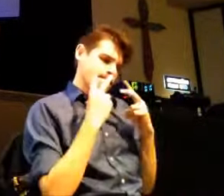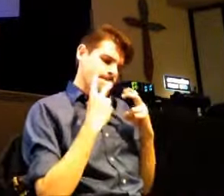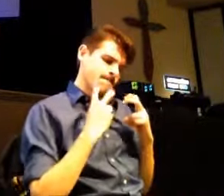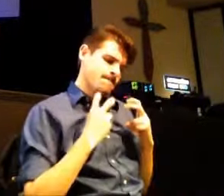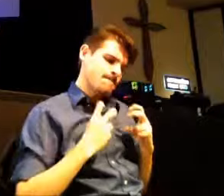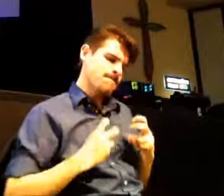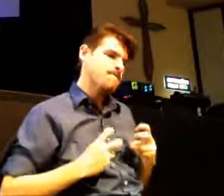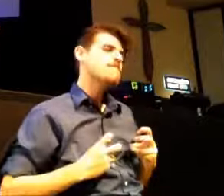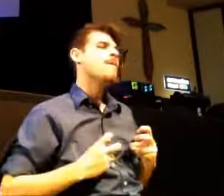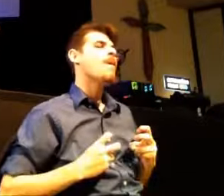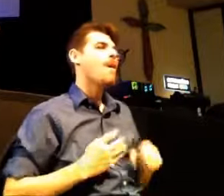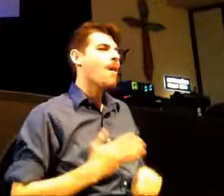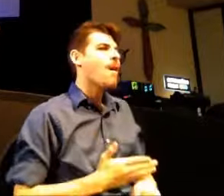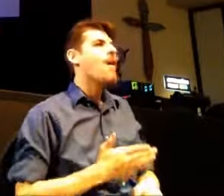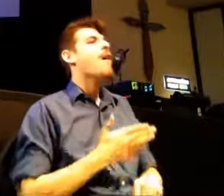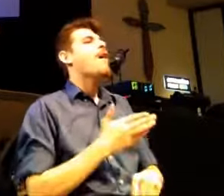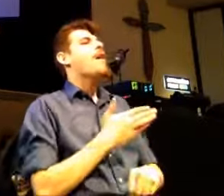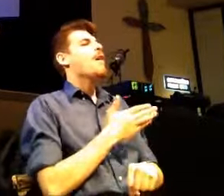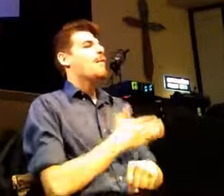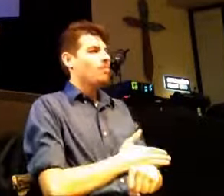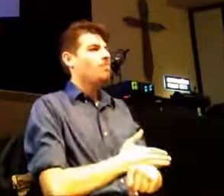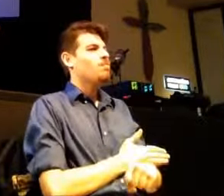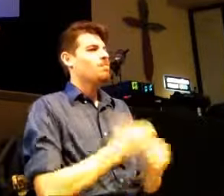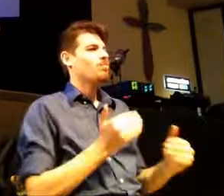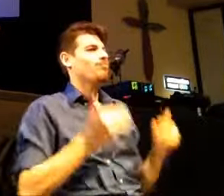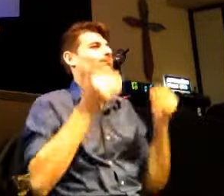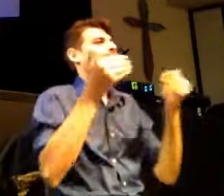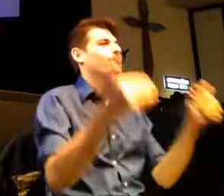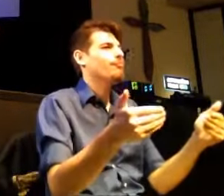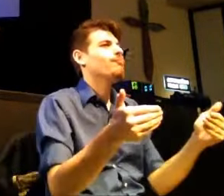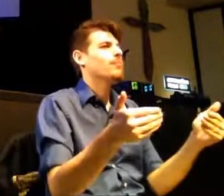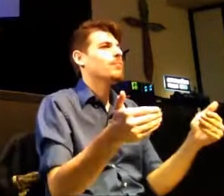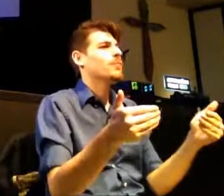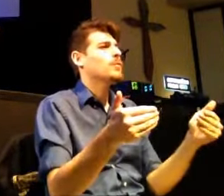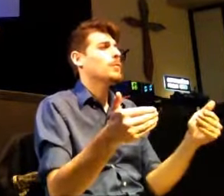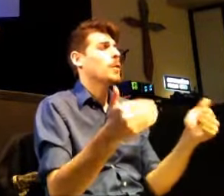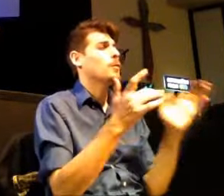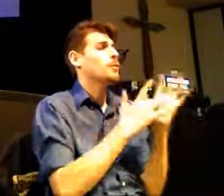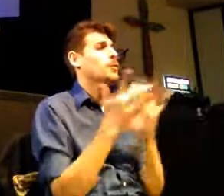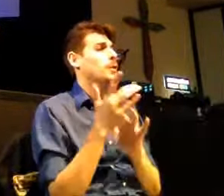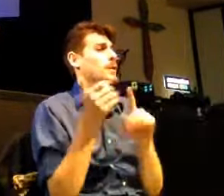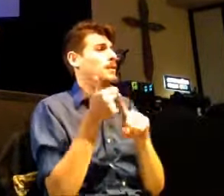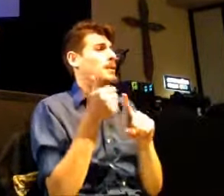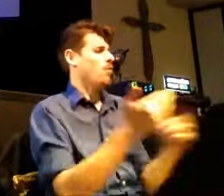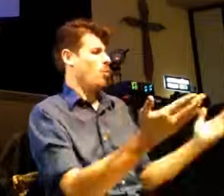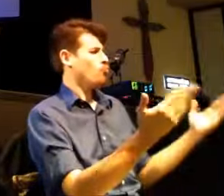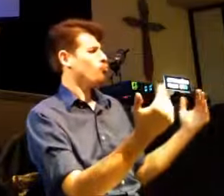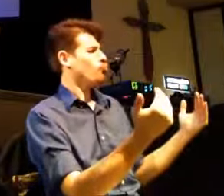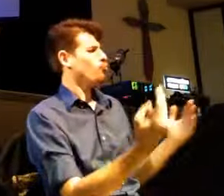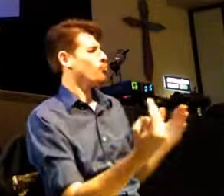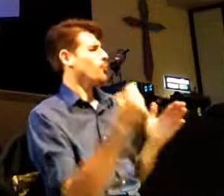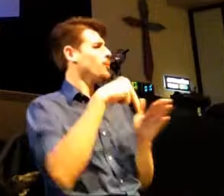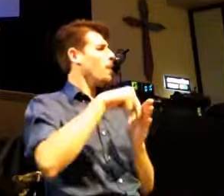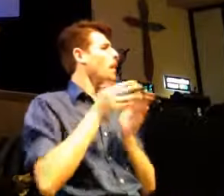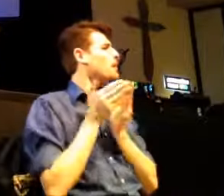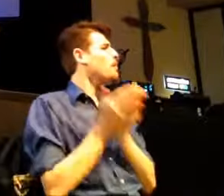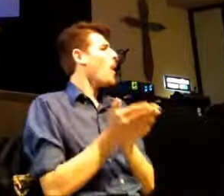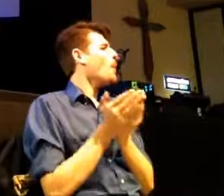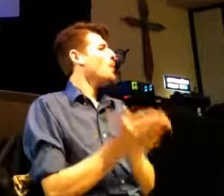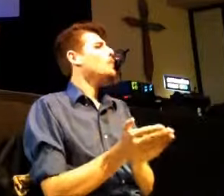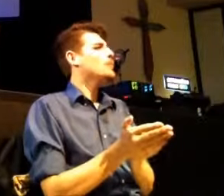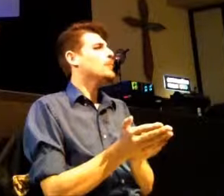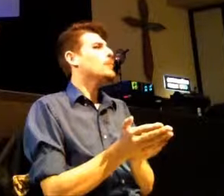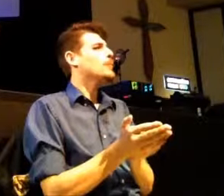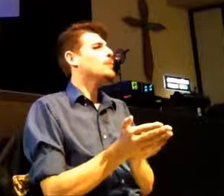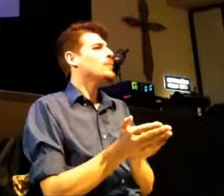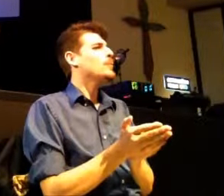Jesus compels them to get in that boat and sail off into what he knows is going